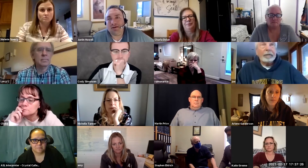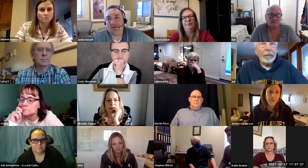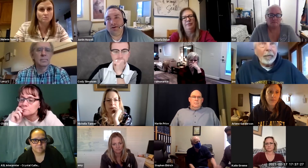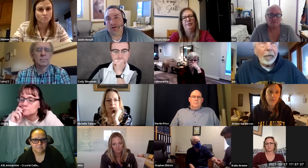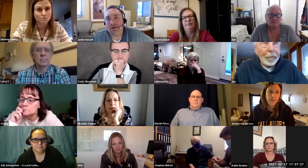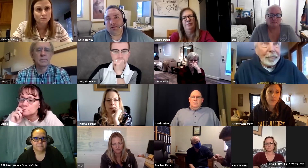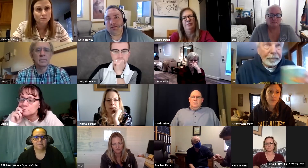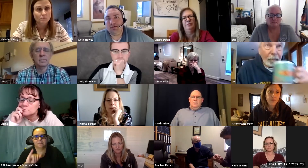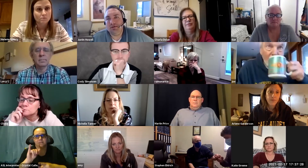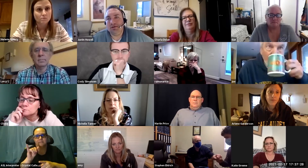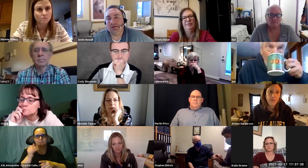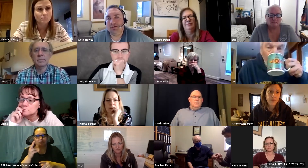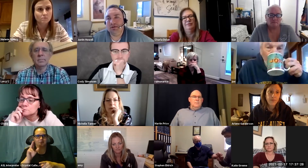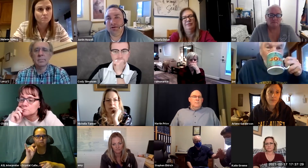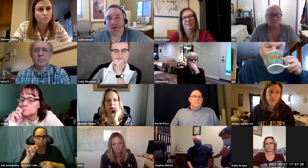Thank you, Arlene.